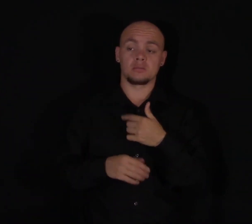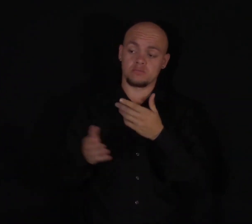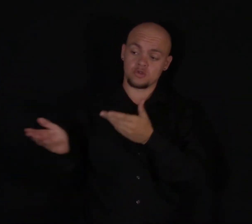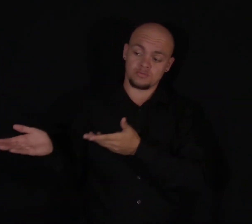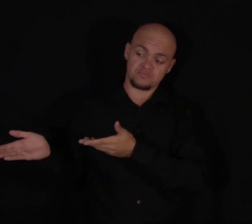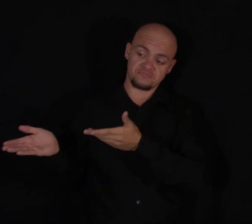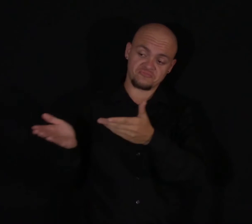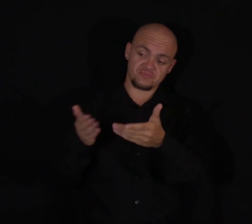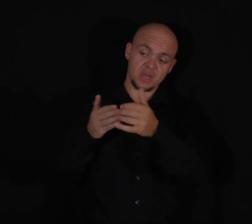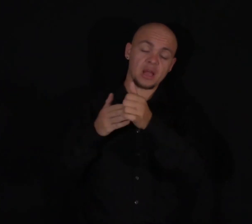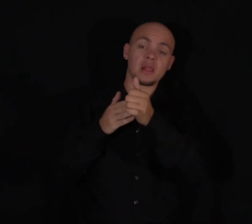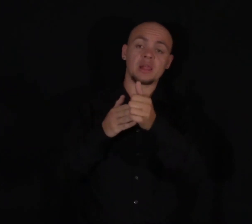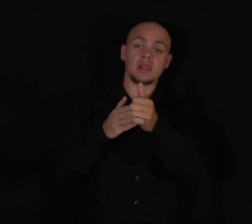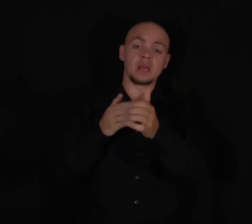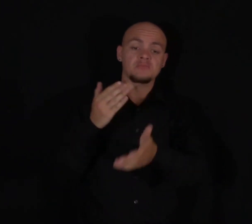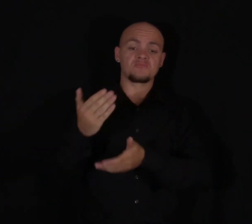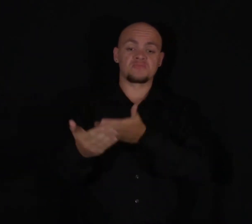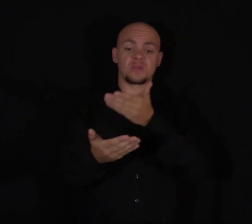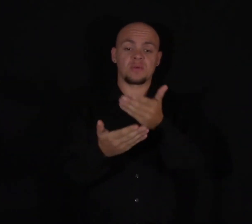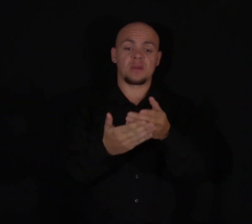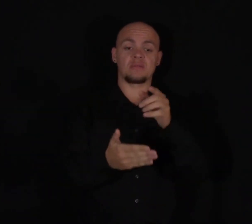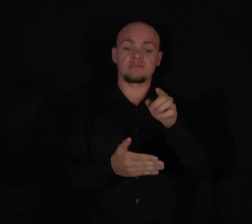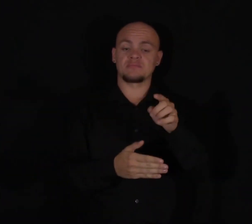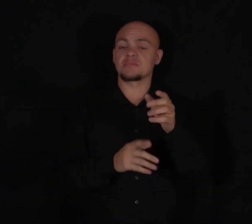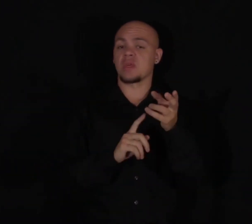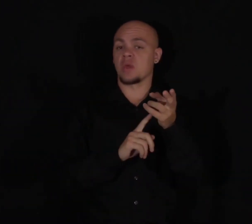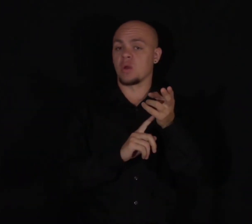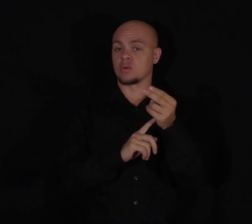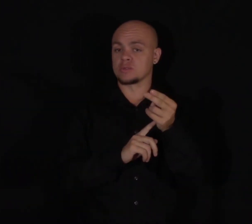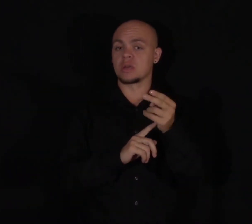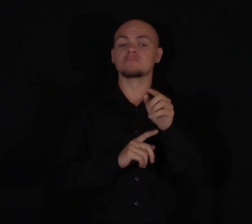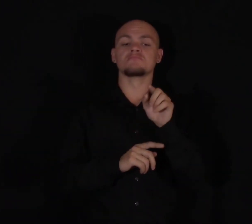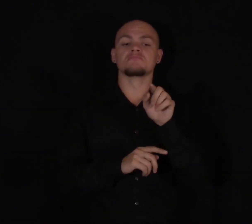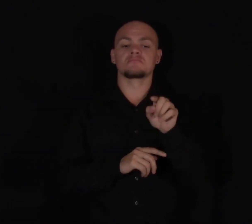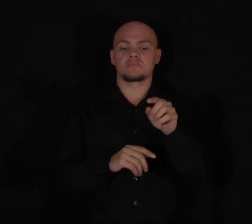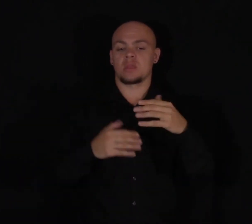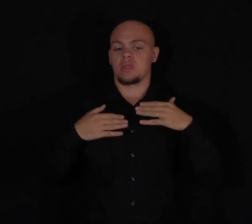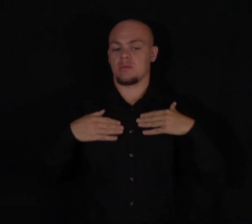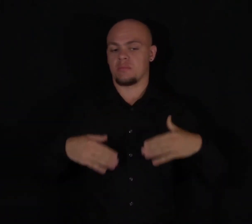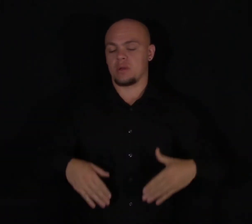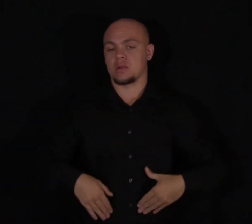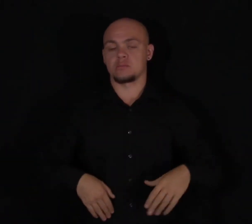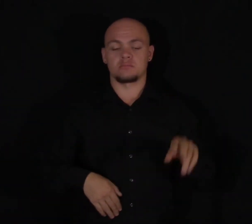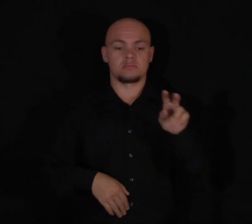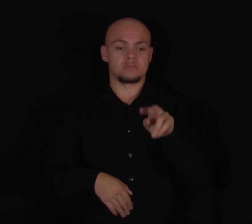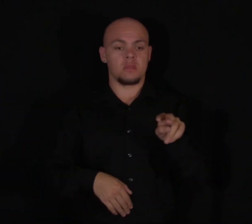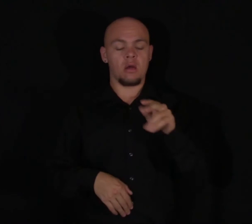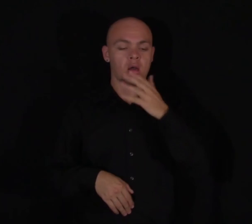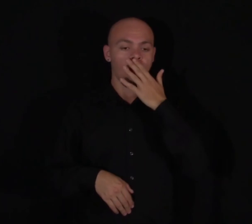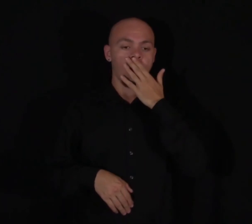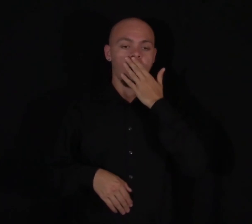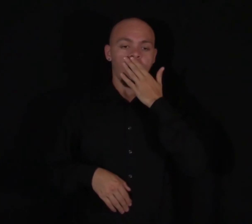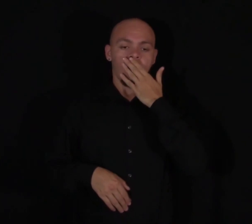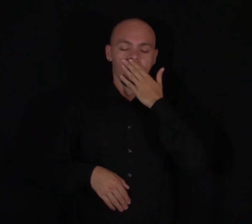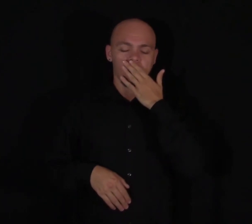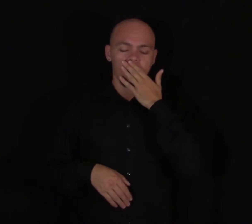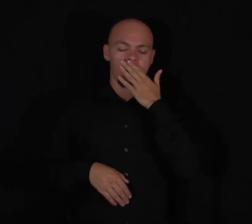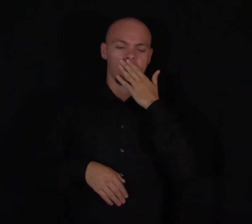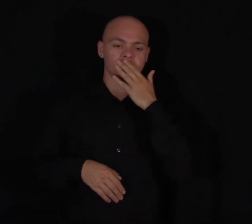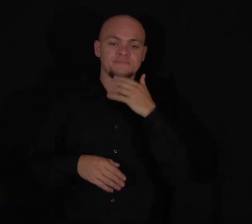and several other persons to the inn. I could not help being struck by the strange coincidences that had taken place during this